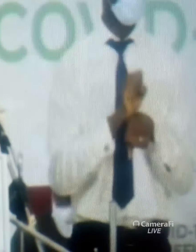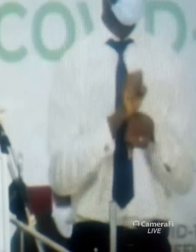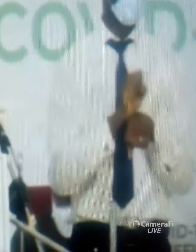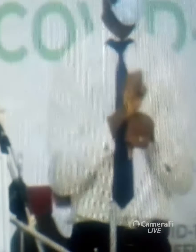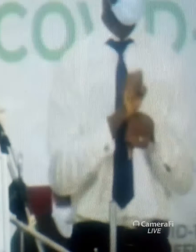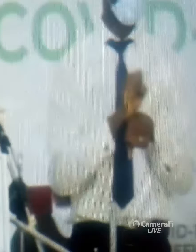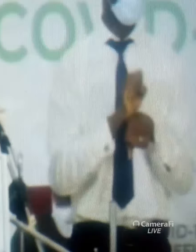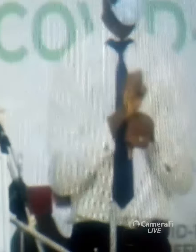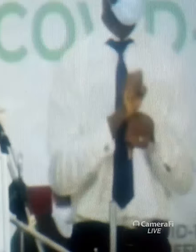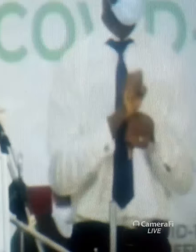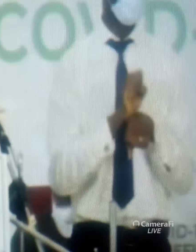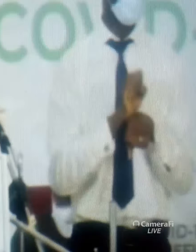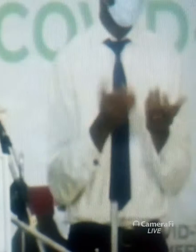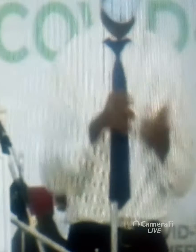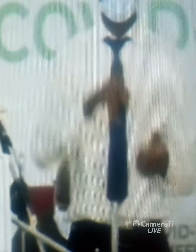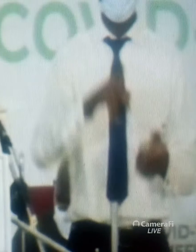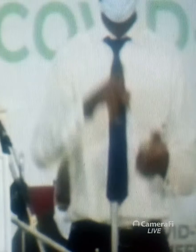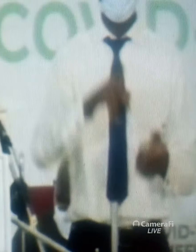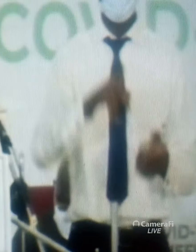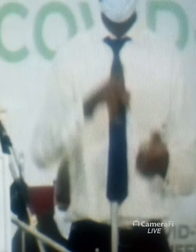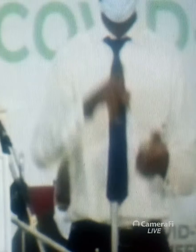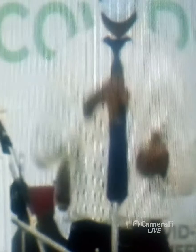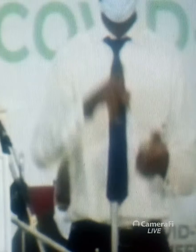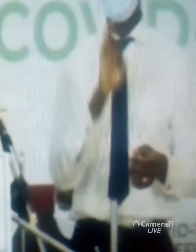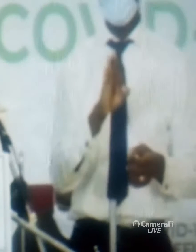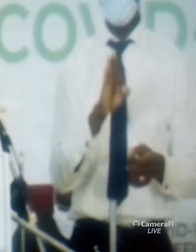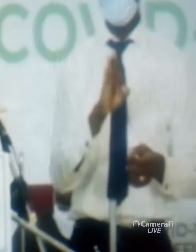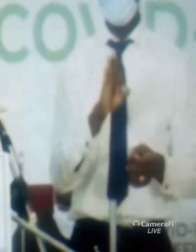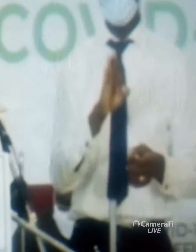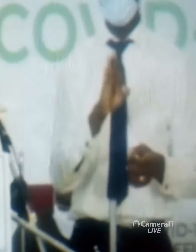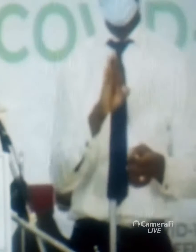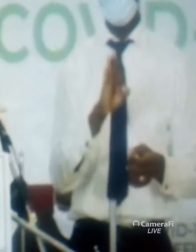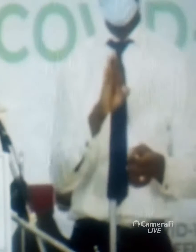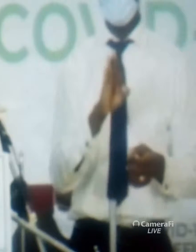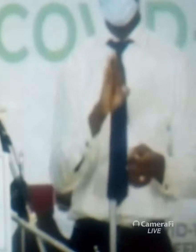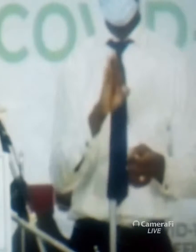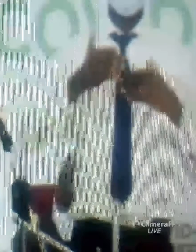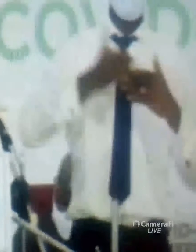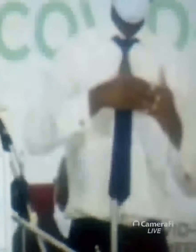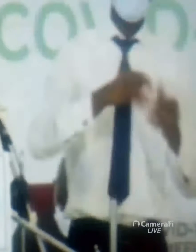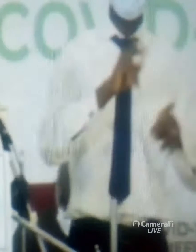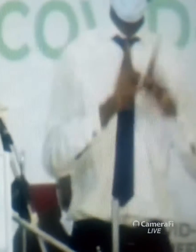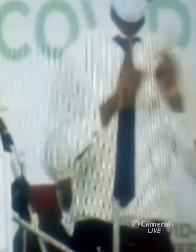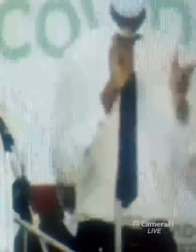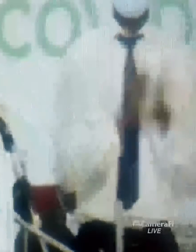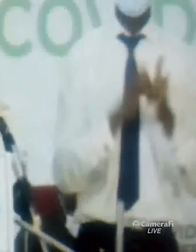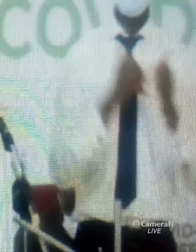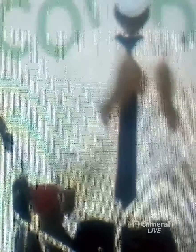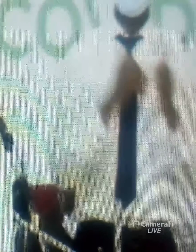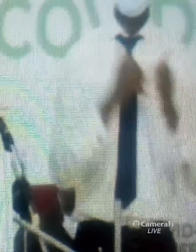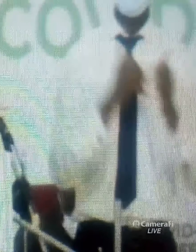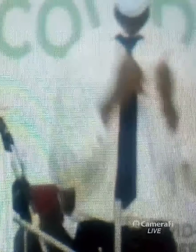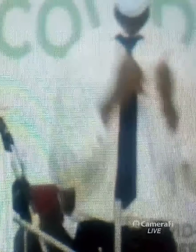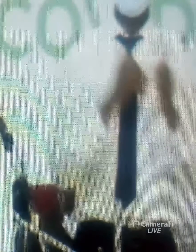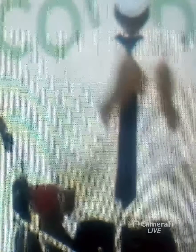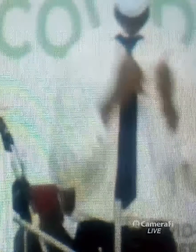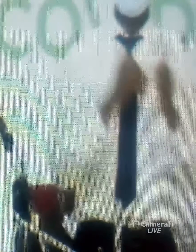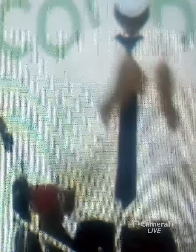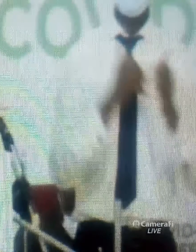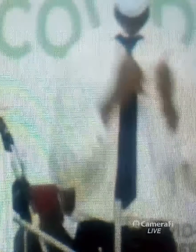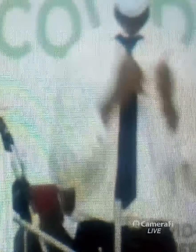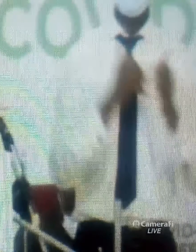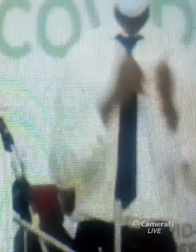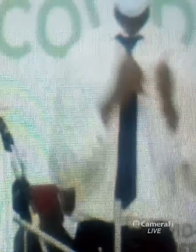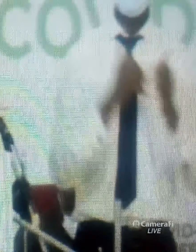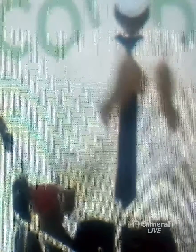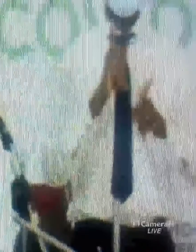the PTF, that we are recalling those who have left the service and those who are to